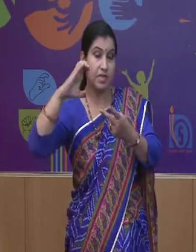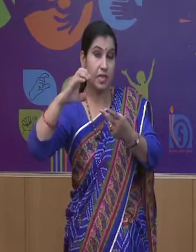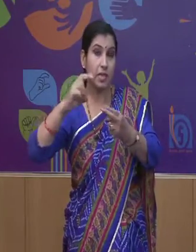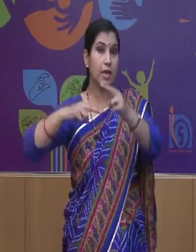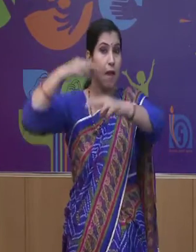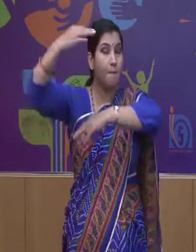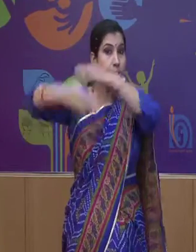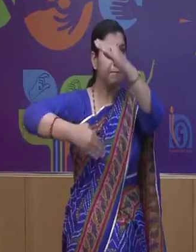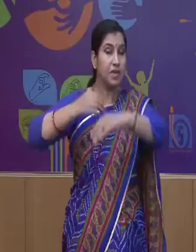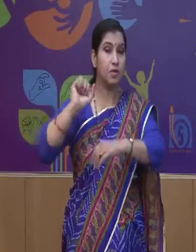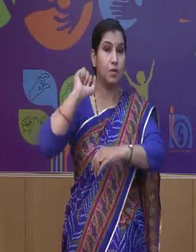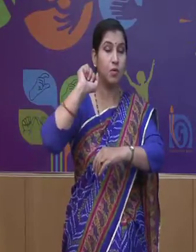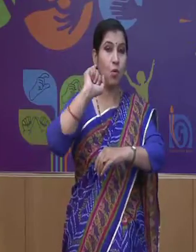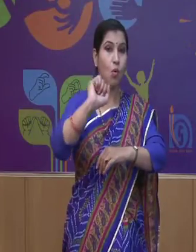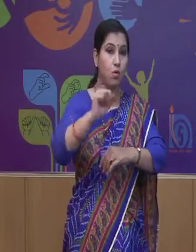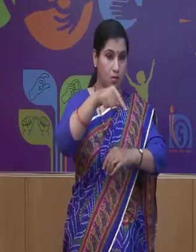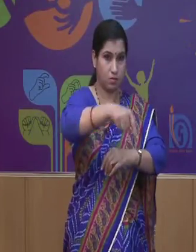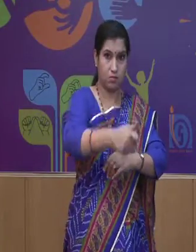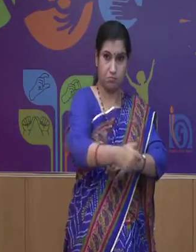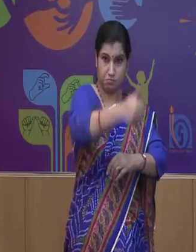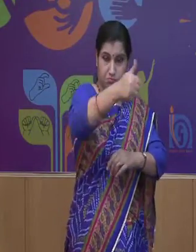with the Nawabs of Arcot